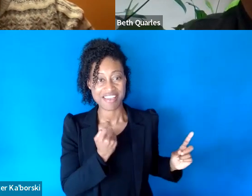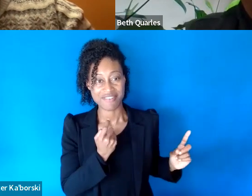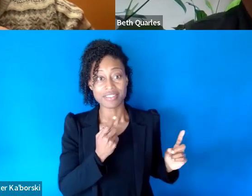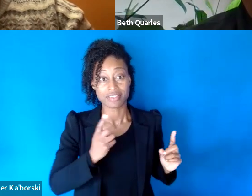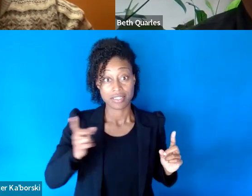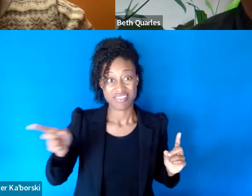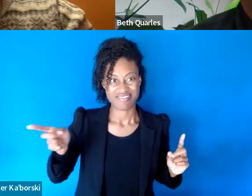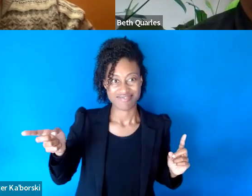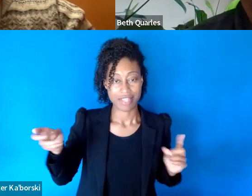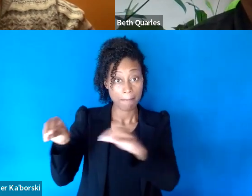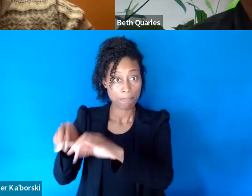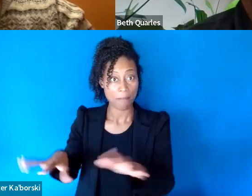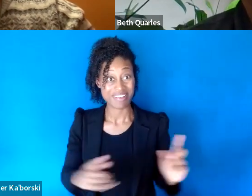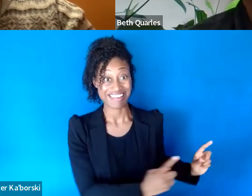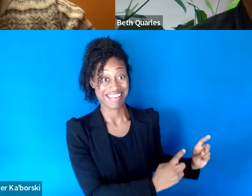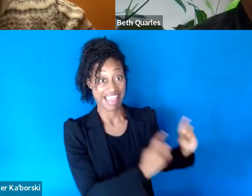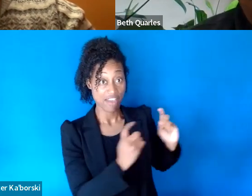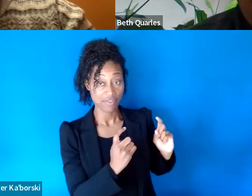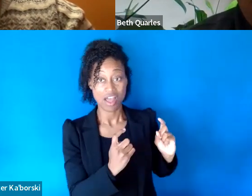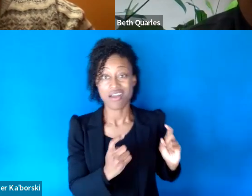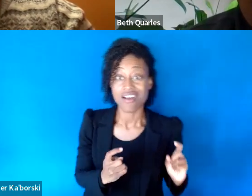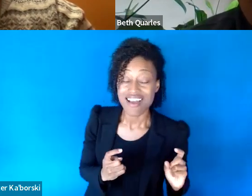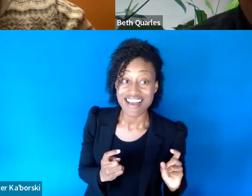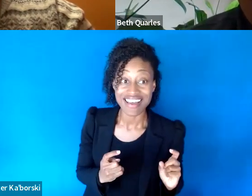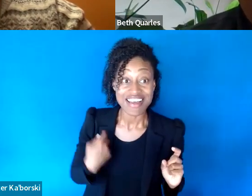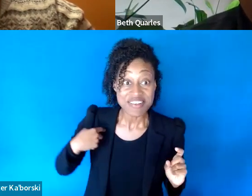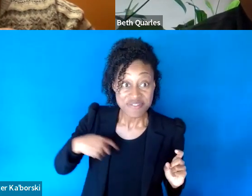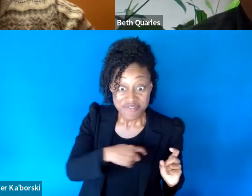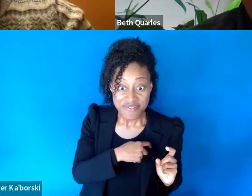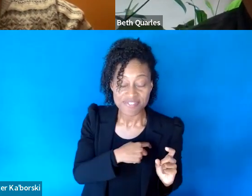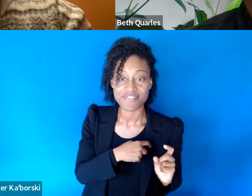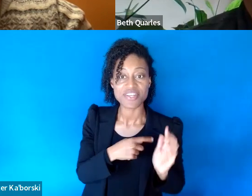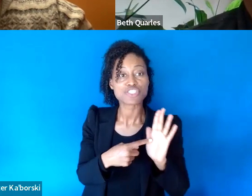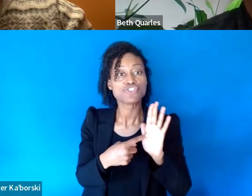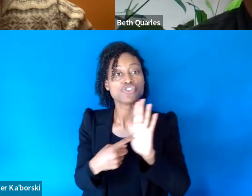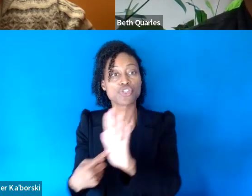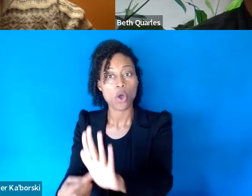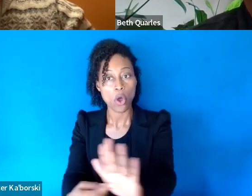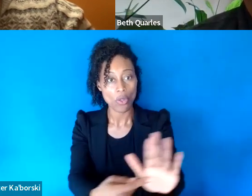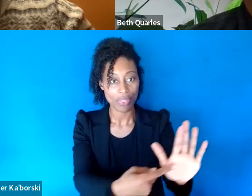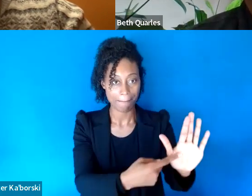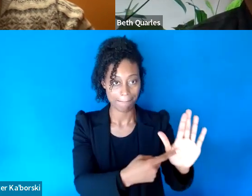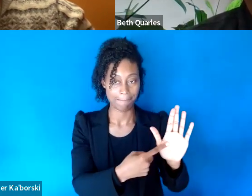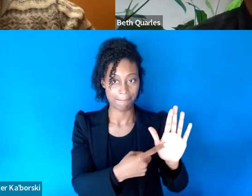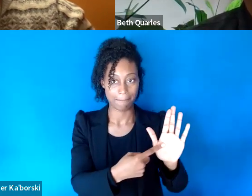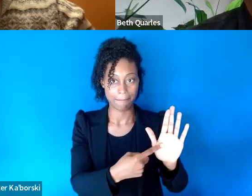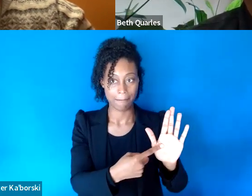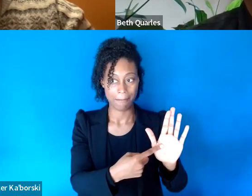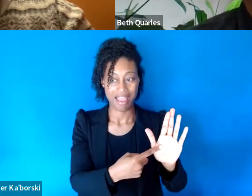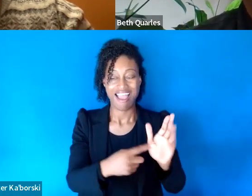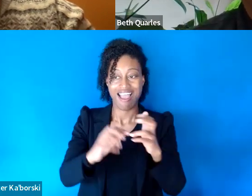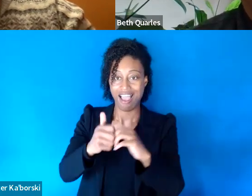property, and we demonstrated how to